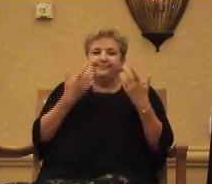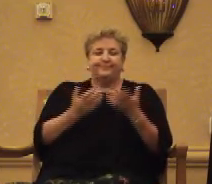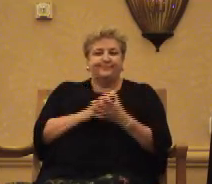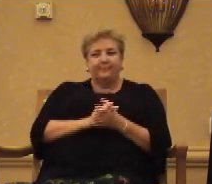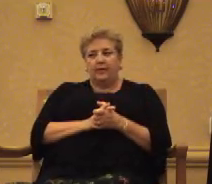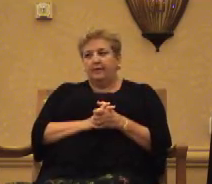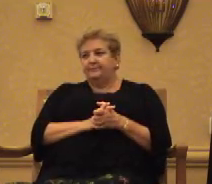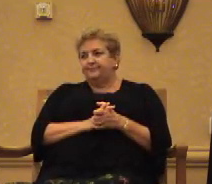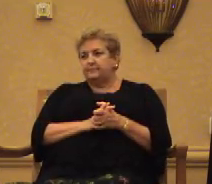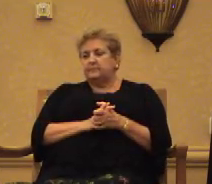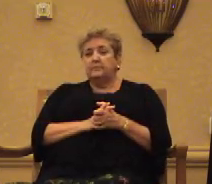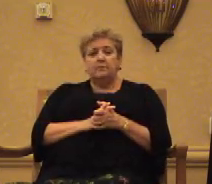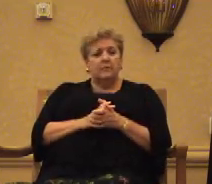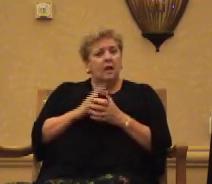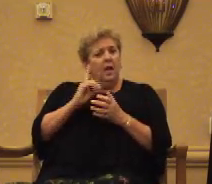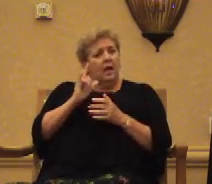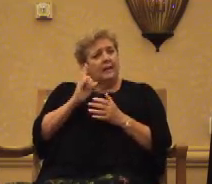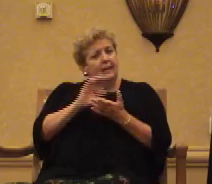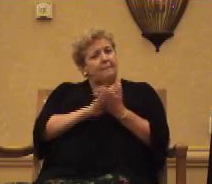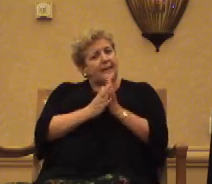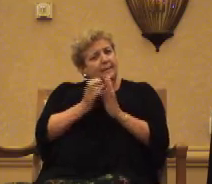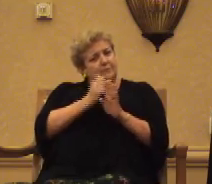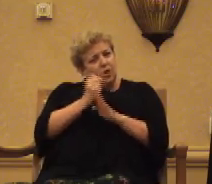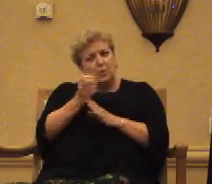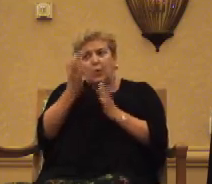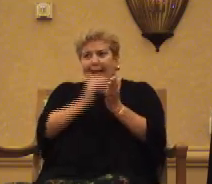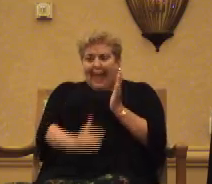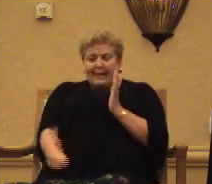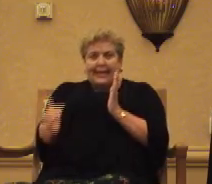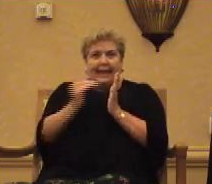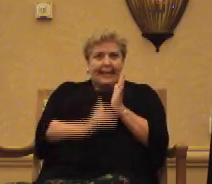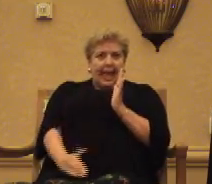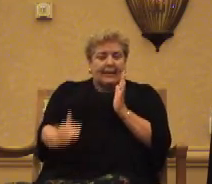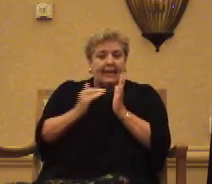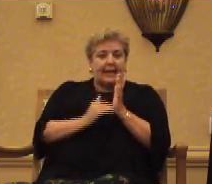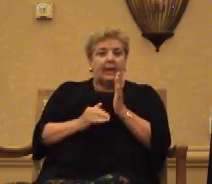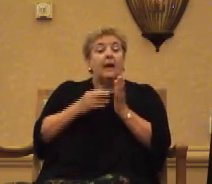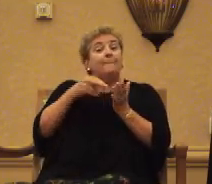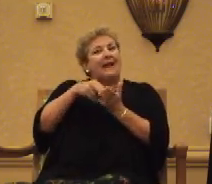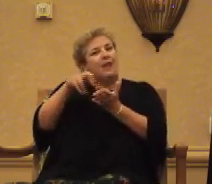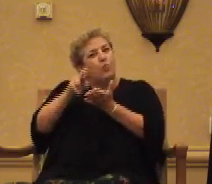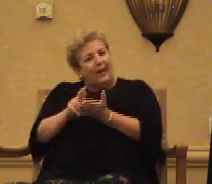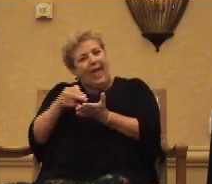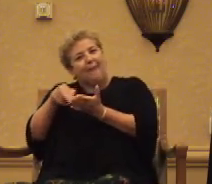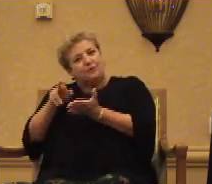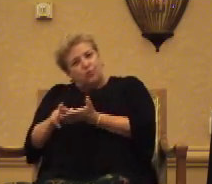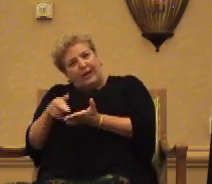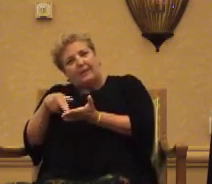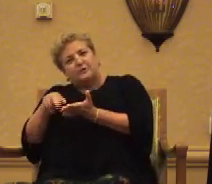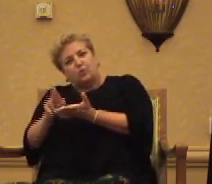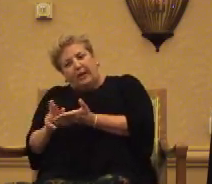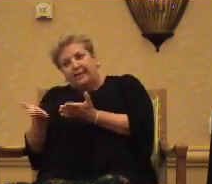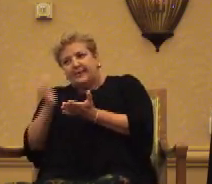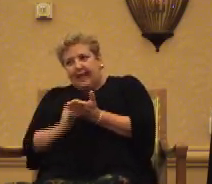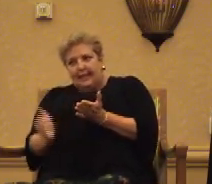sober over and over and over again, and relapsed over and over and over and over again.